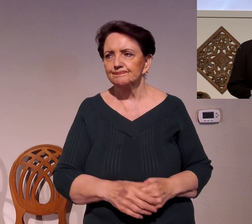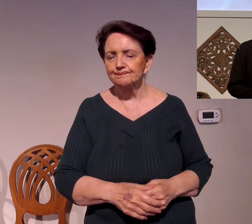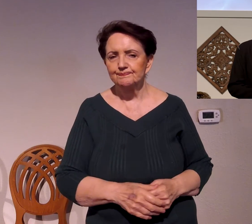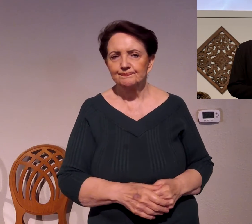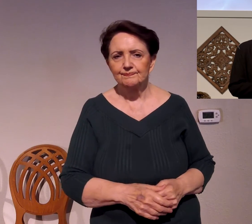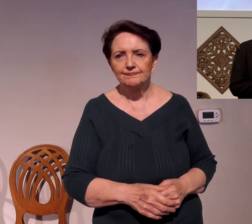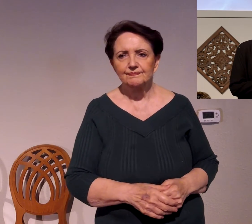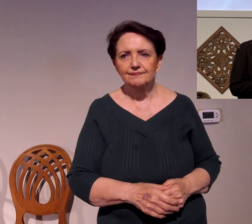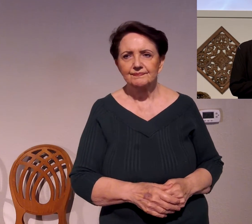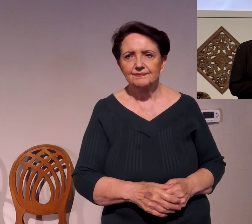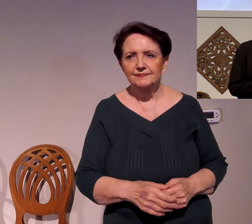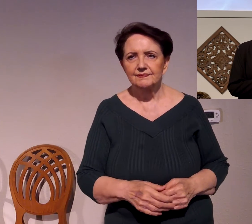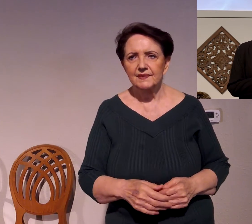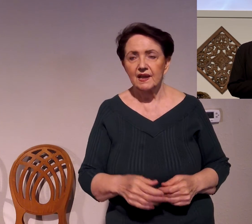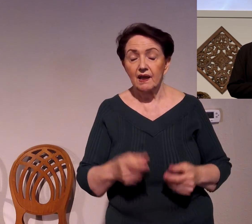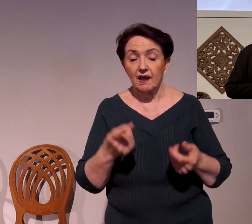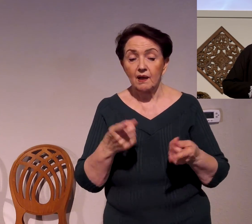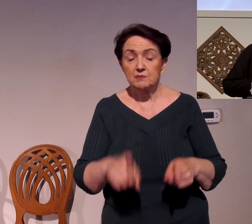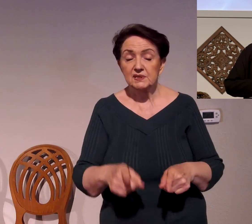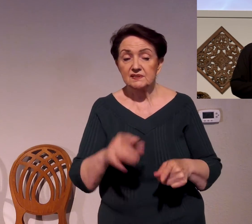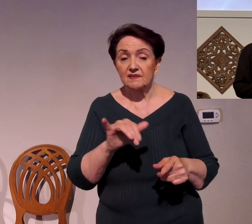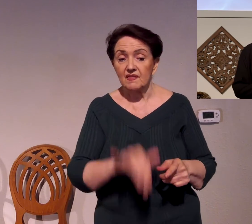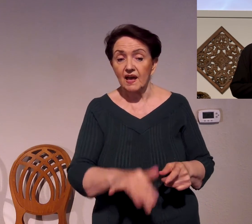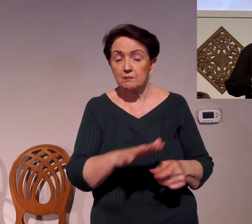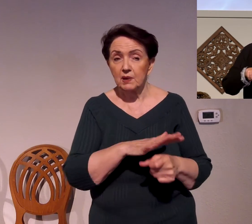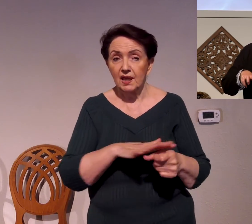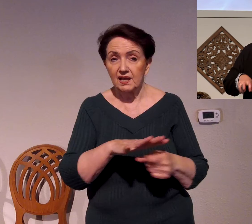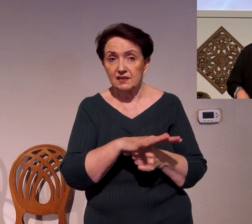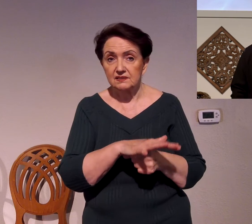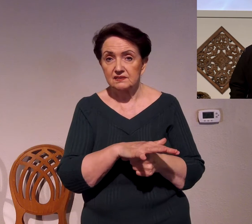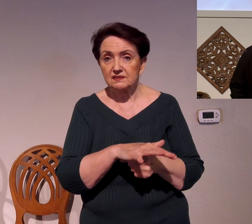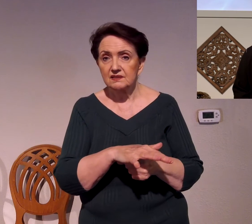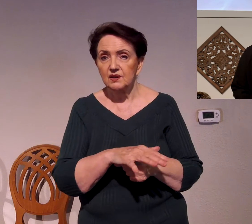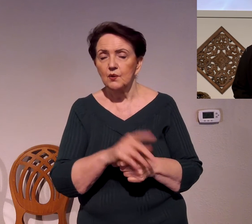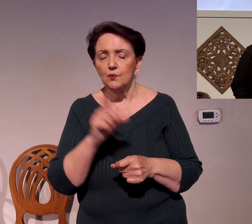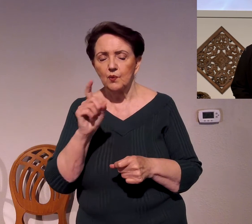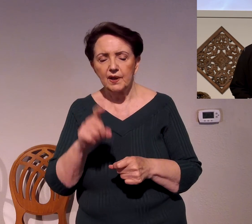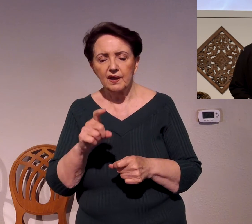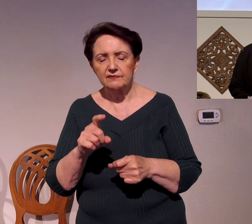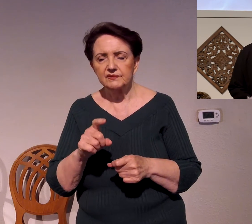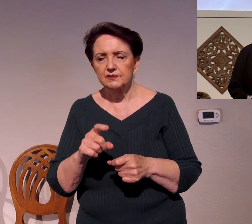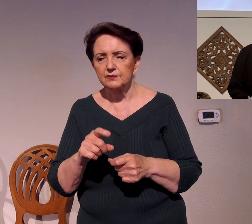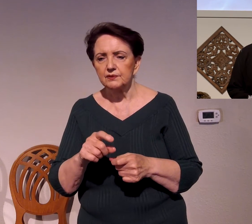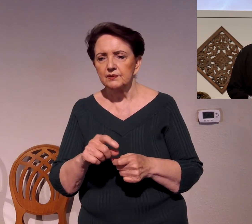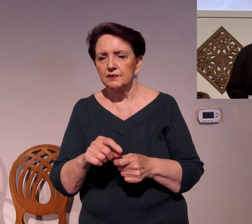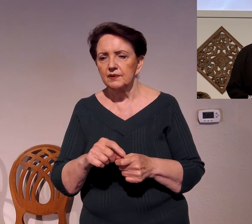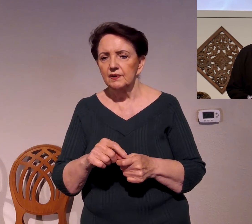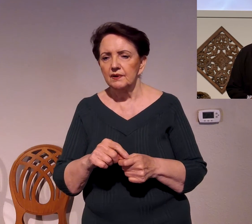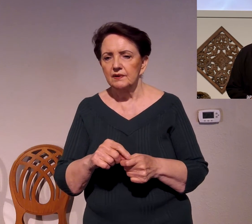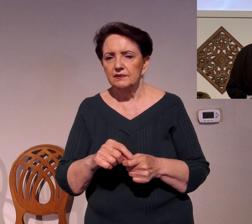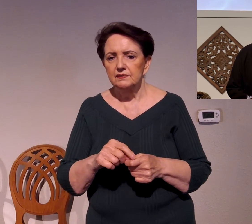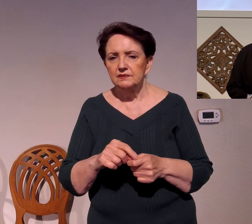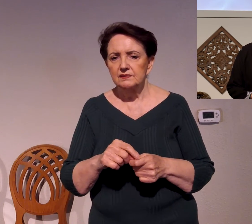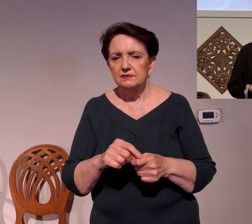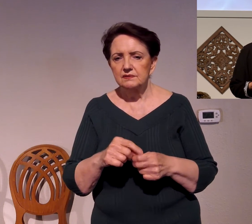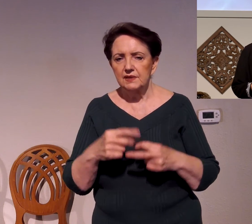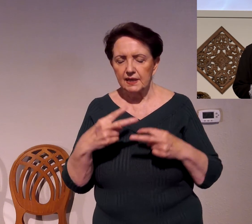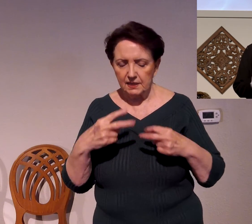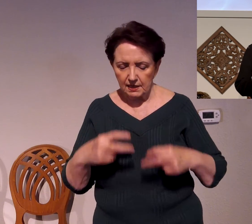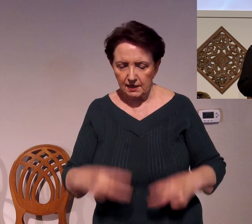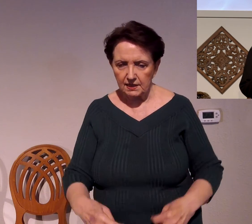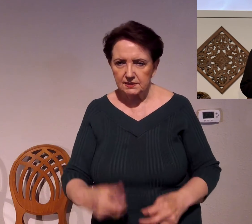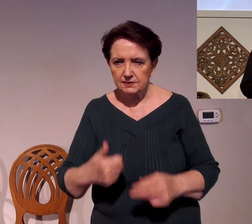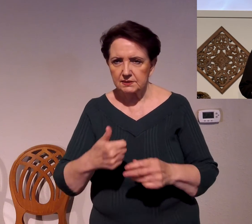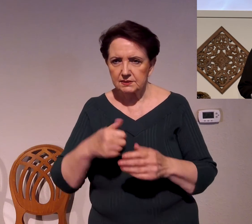When we are in this place, this is the place where we have to dig deeper into ourselves